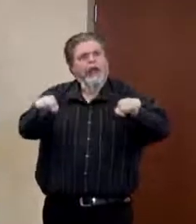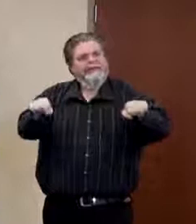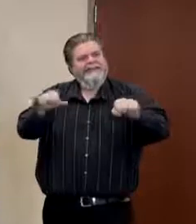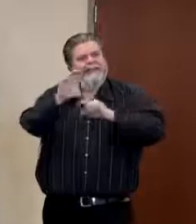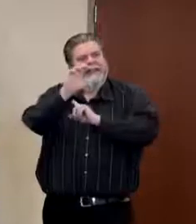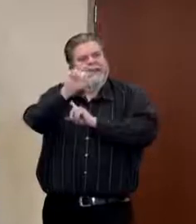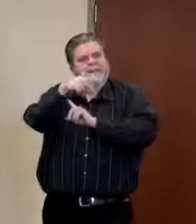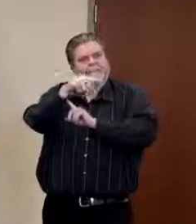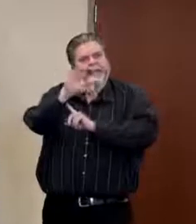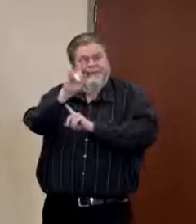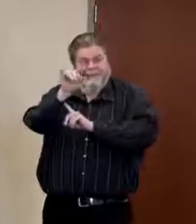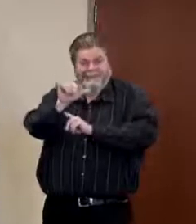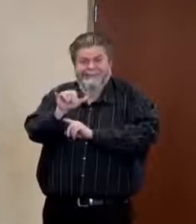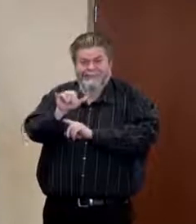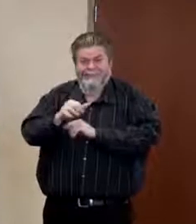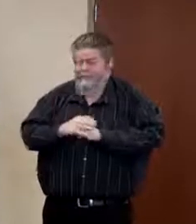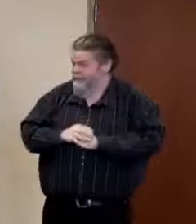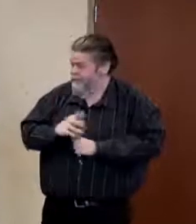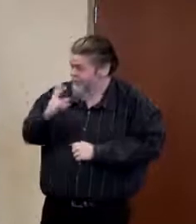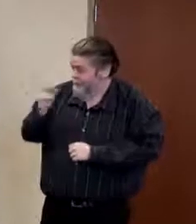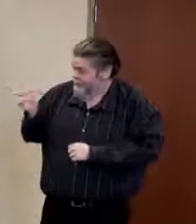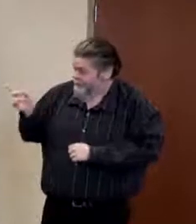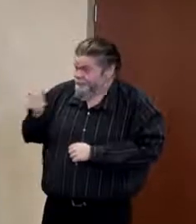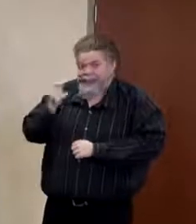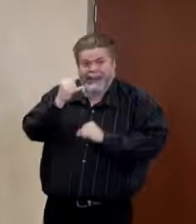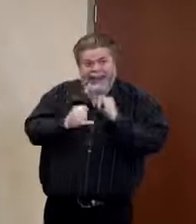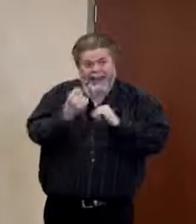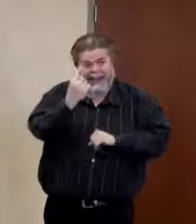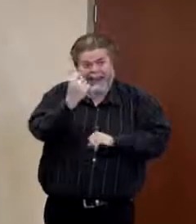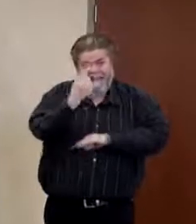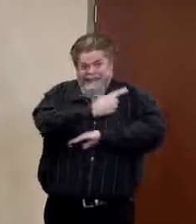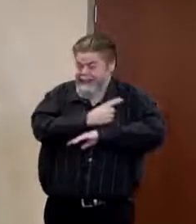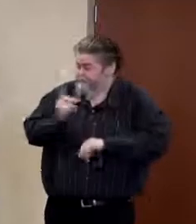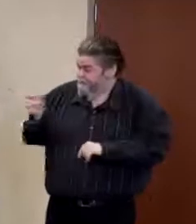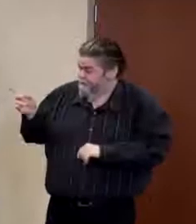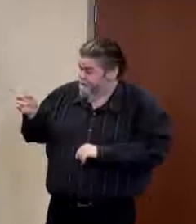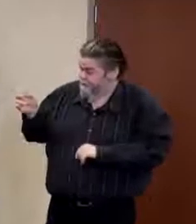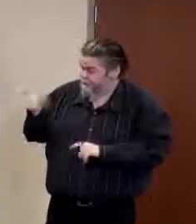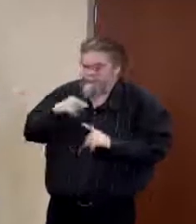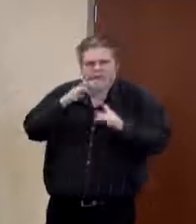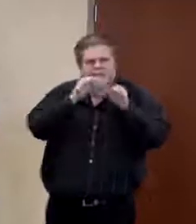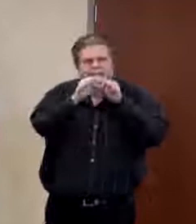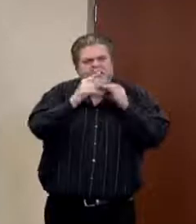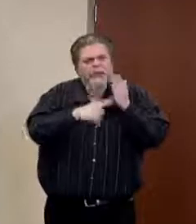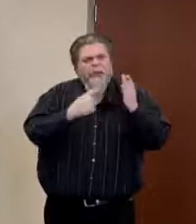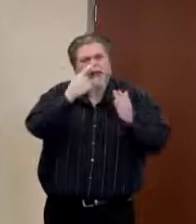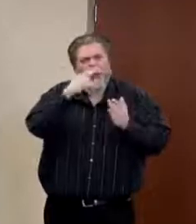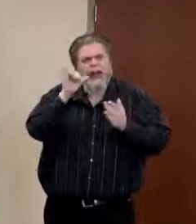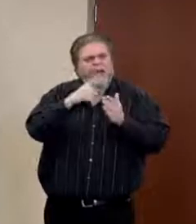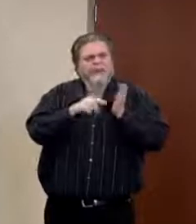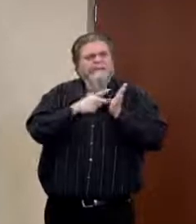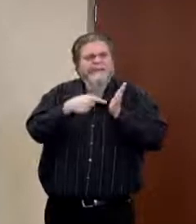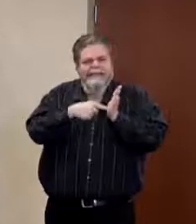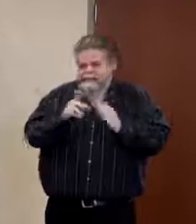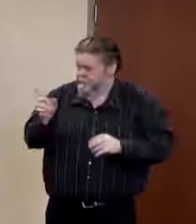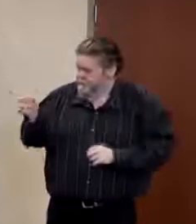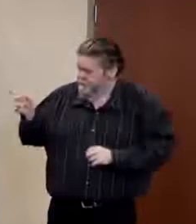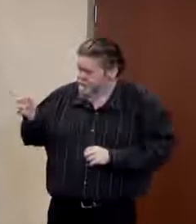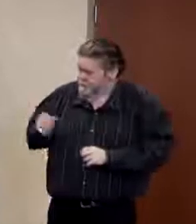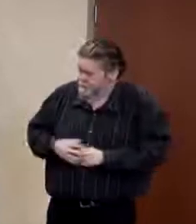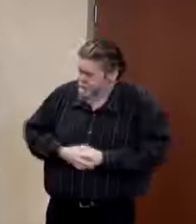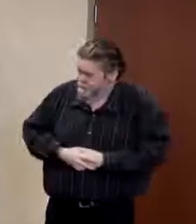days in our market is this. A little bit of a busy chart. I want to unpack it for you here is,